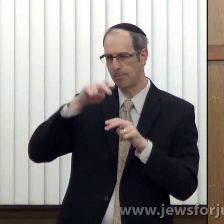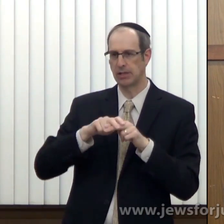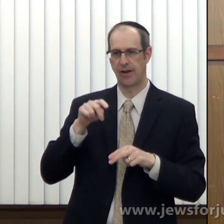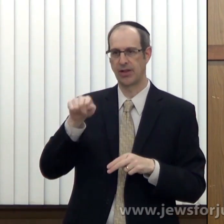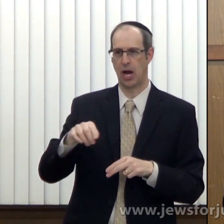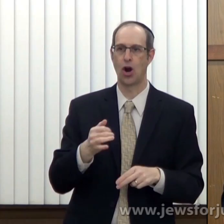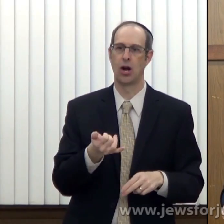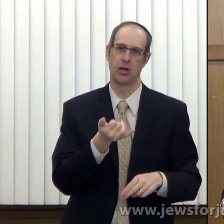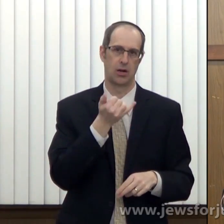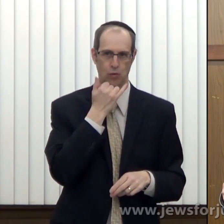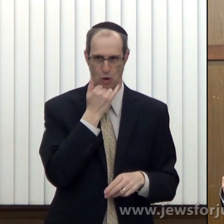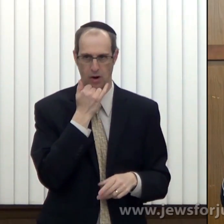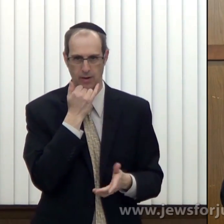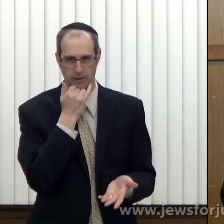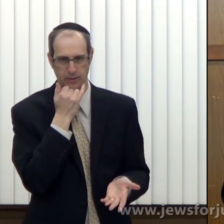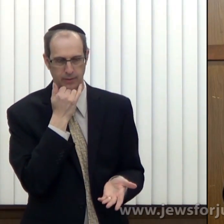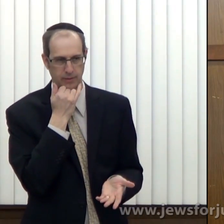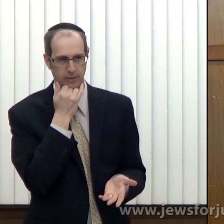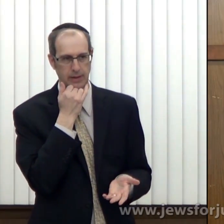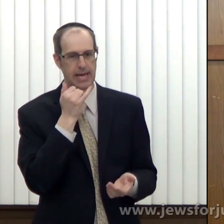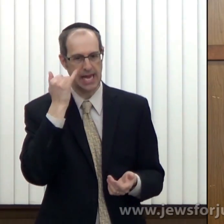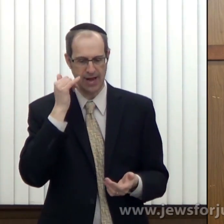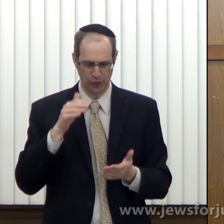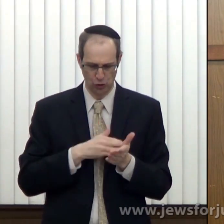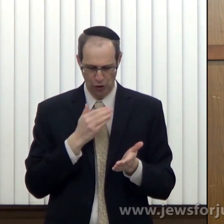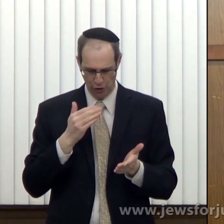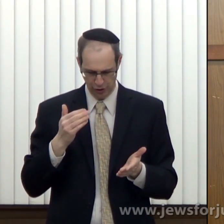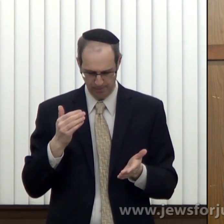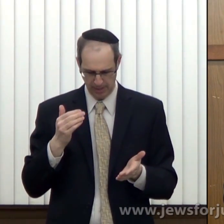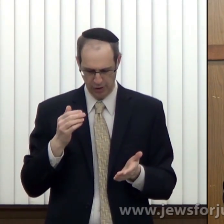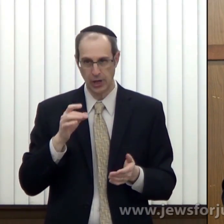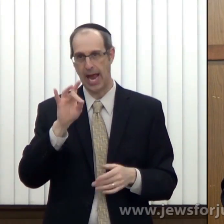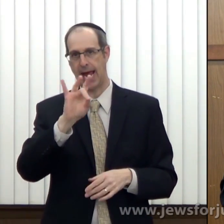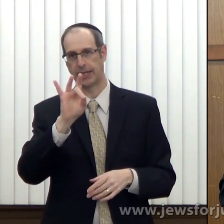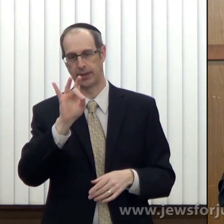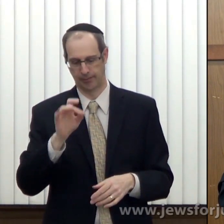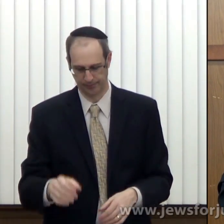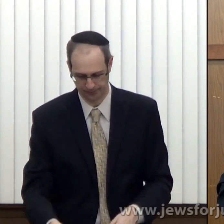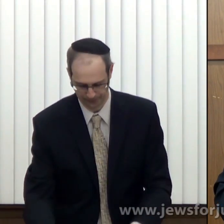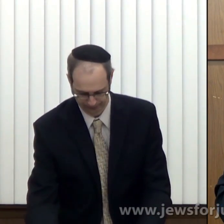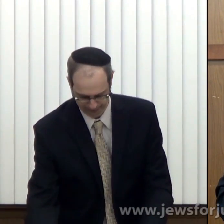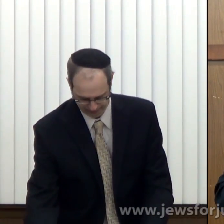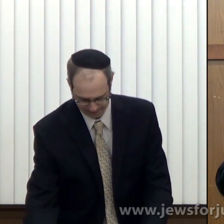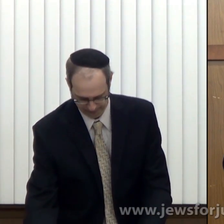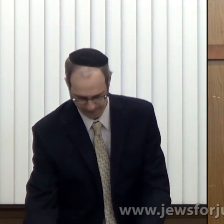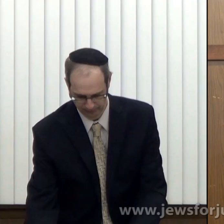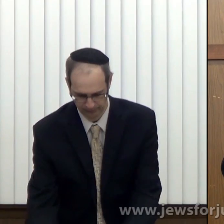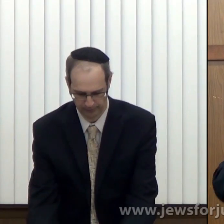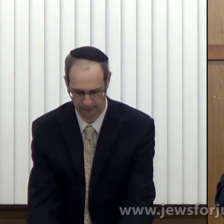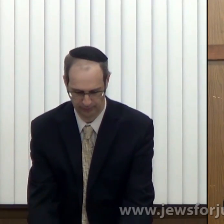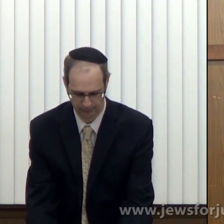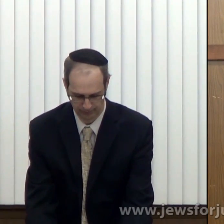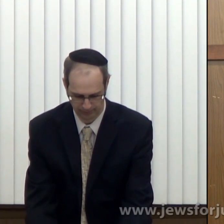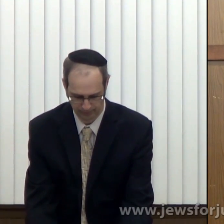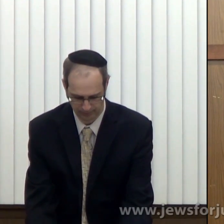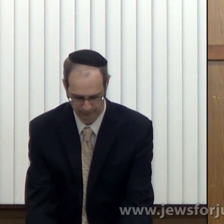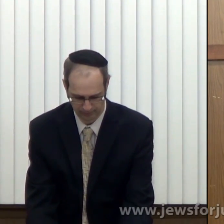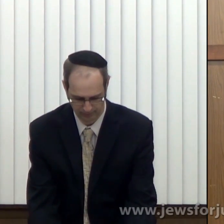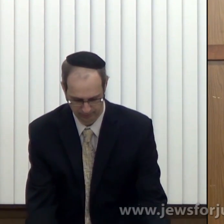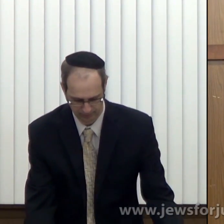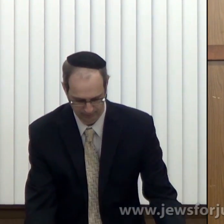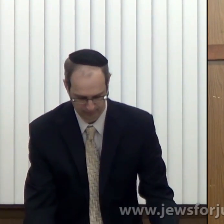incorrect is because if we turn to page 8, if we look at page 8,